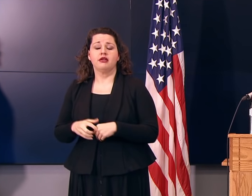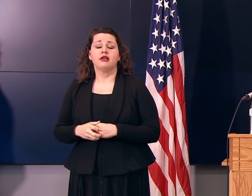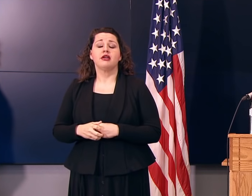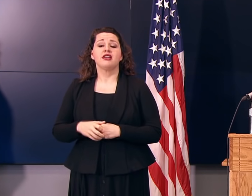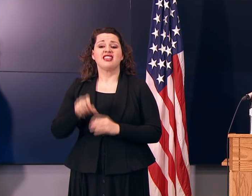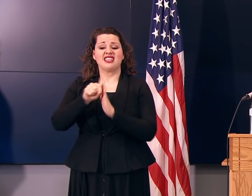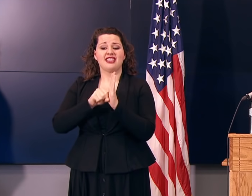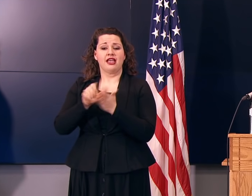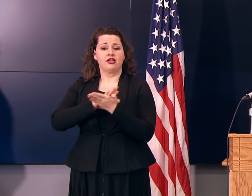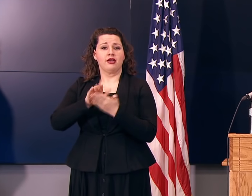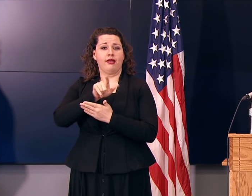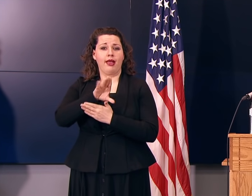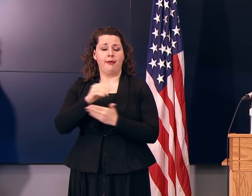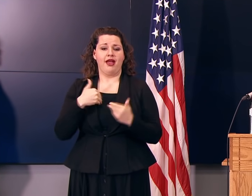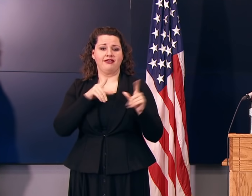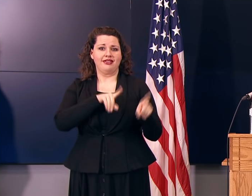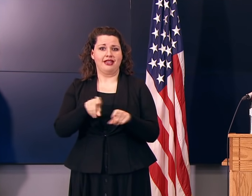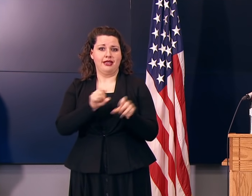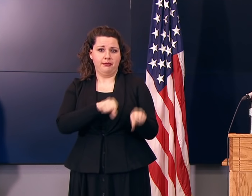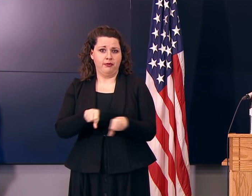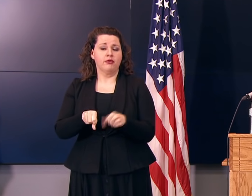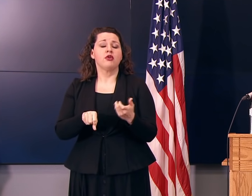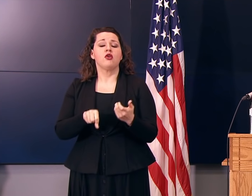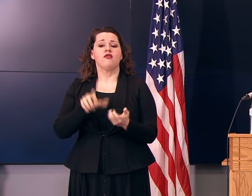Lab has testing capacity of